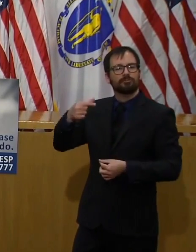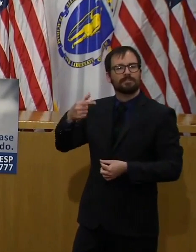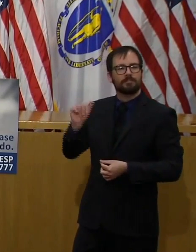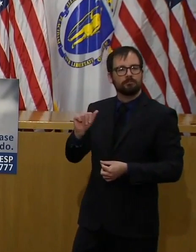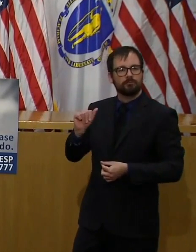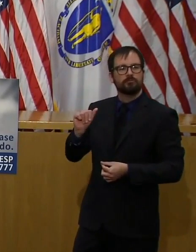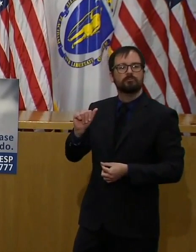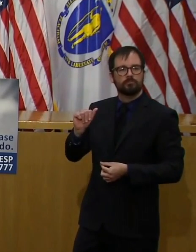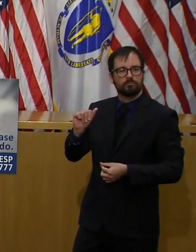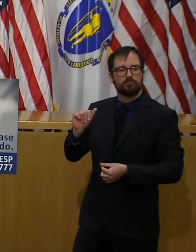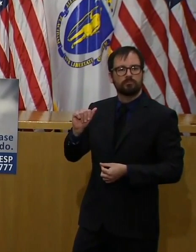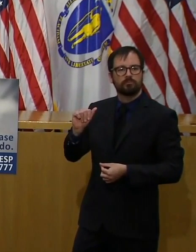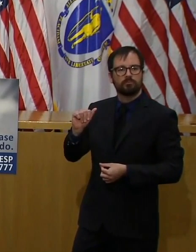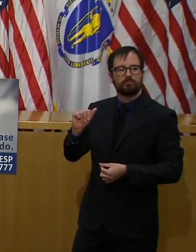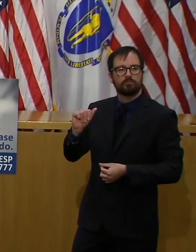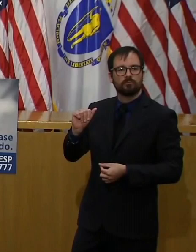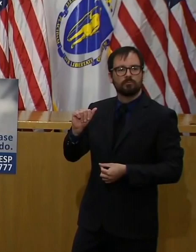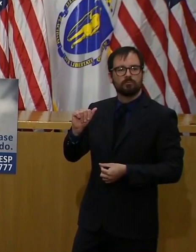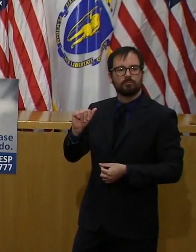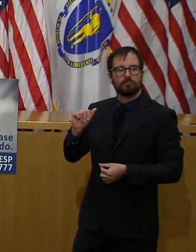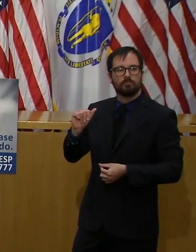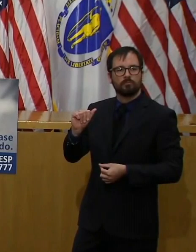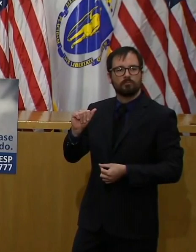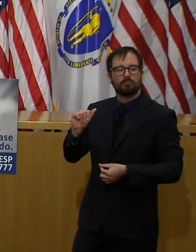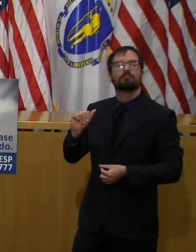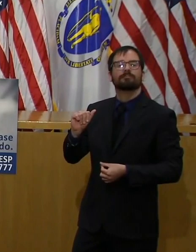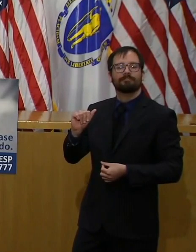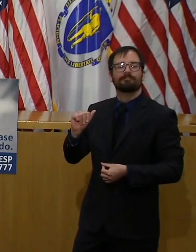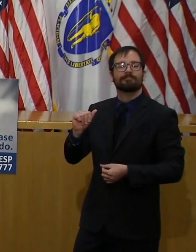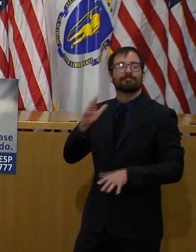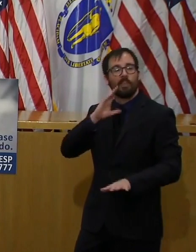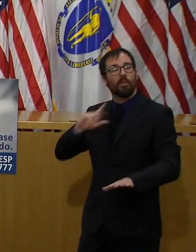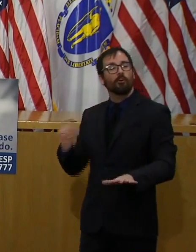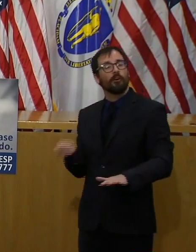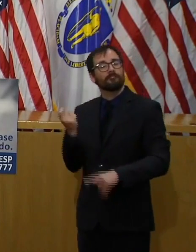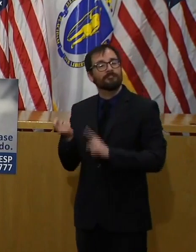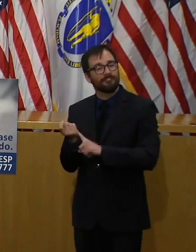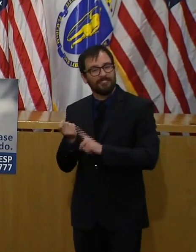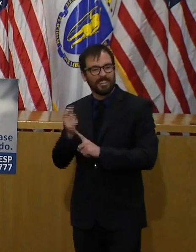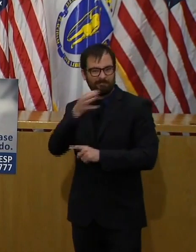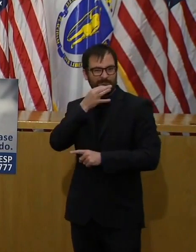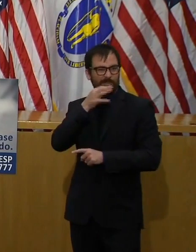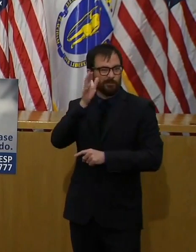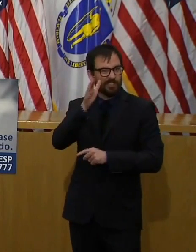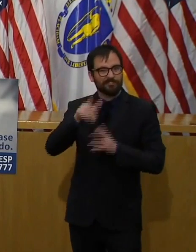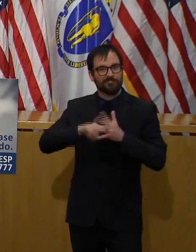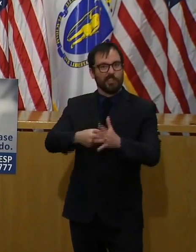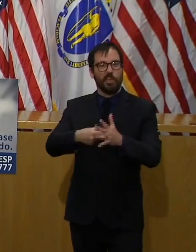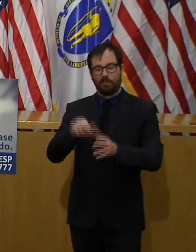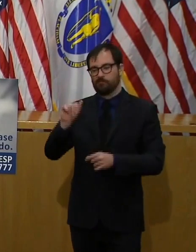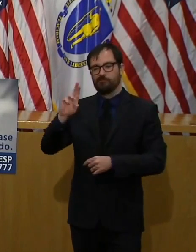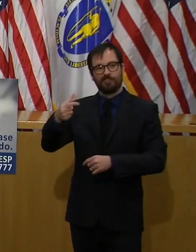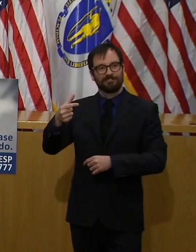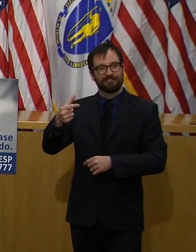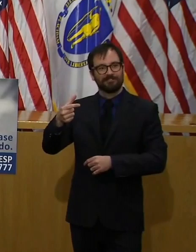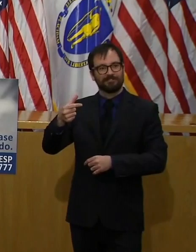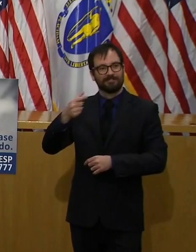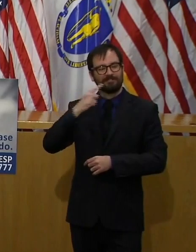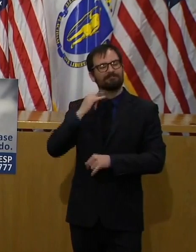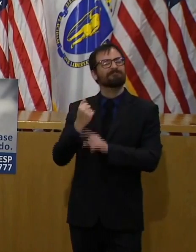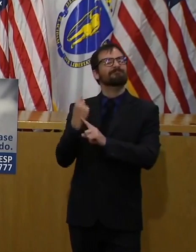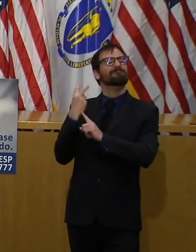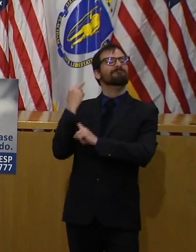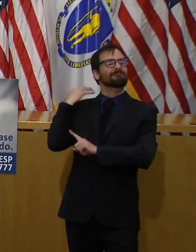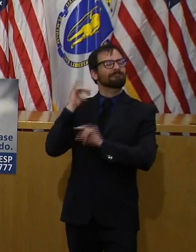Norton in late August. Have you given any thought to maybe the Red Sox, Celtics, Bruins playing without fans? And are we